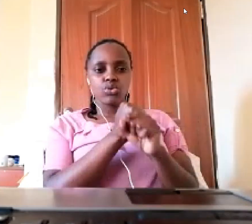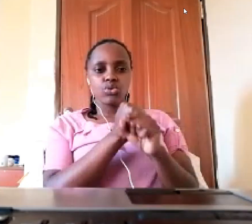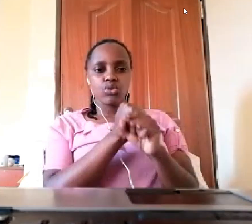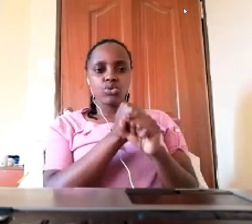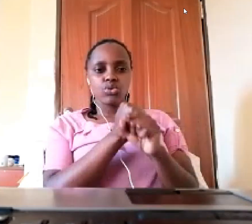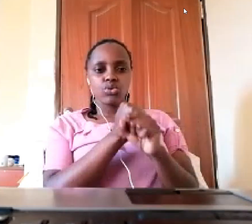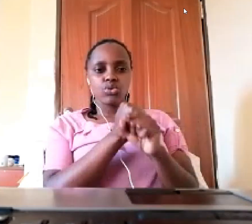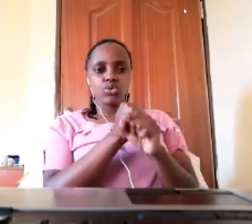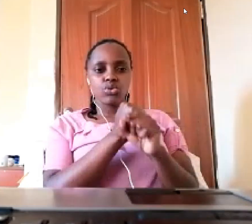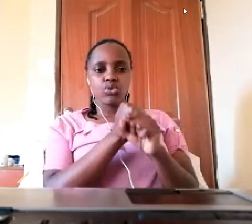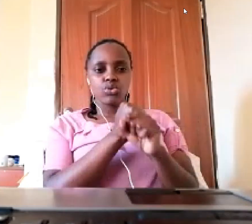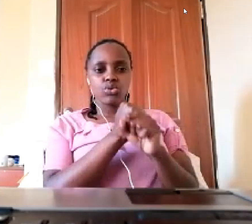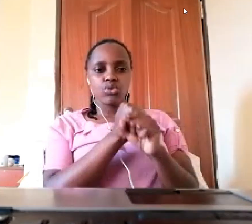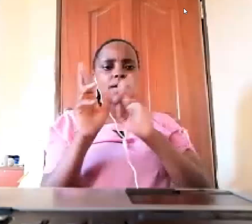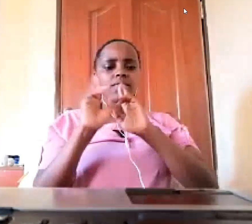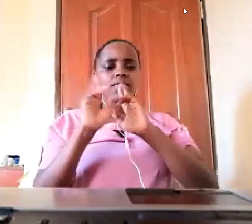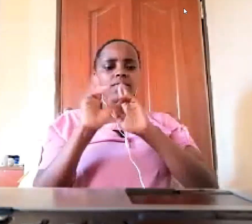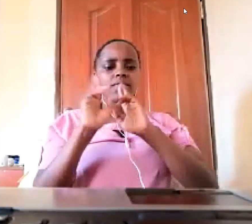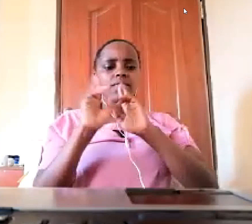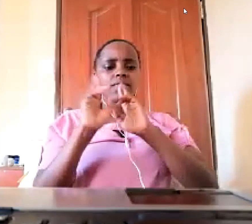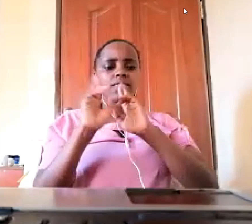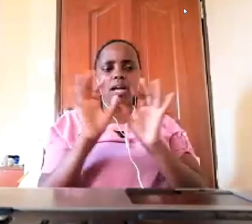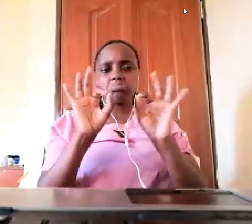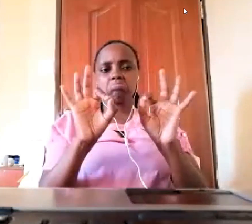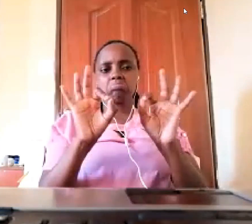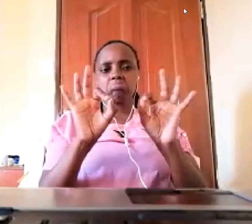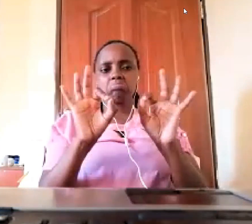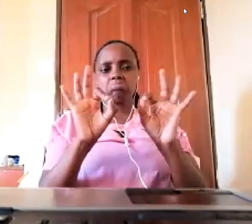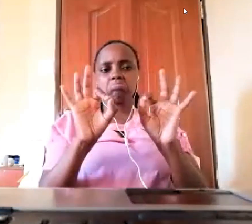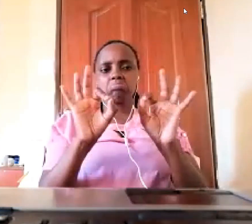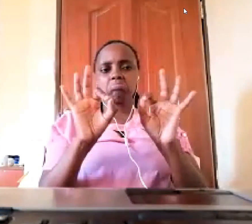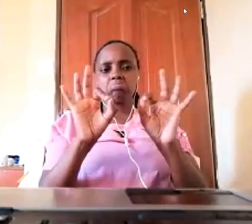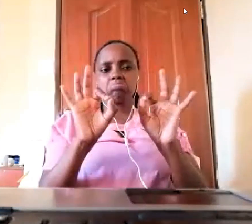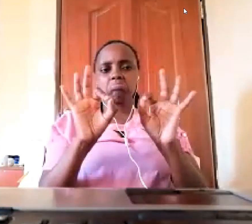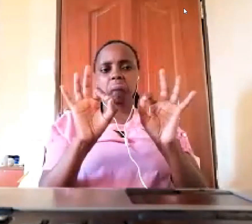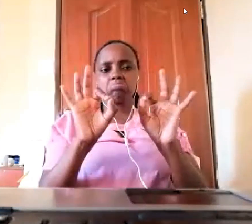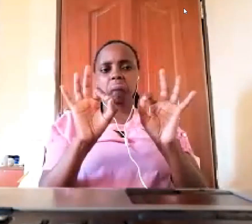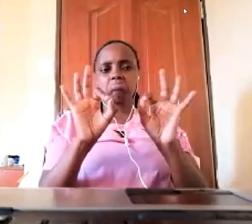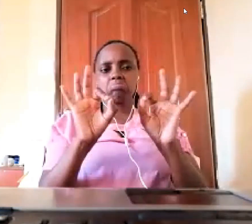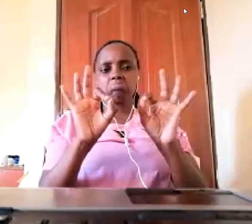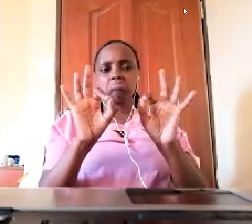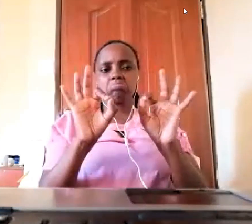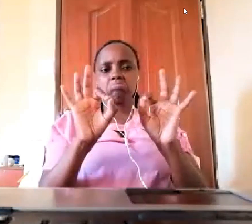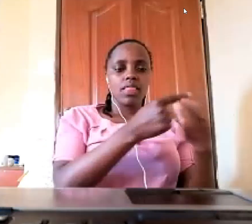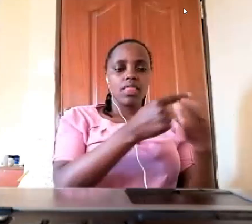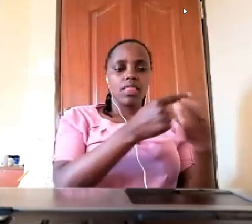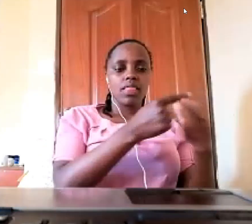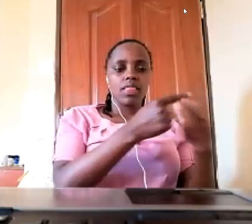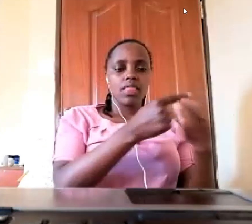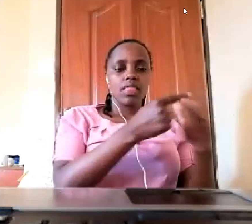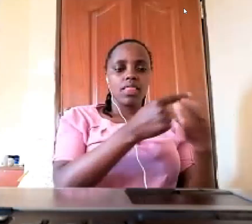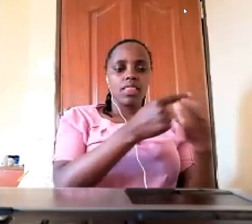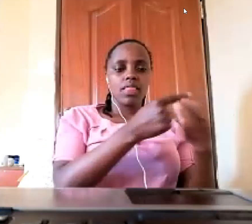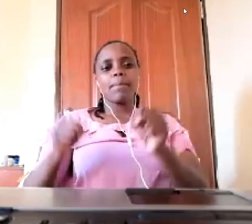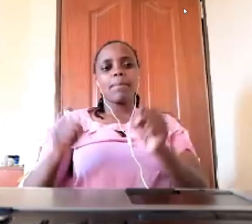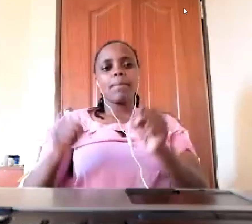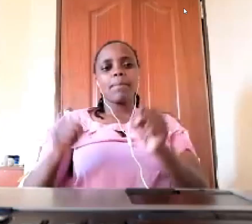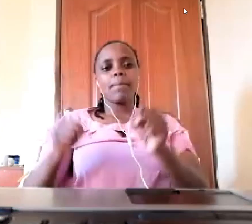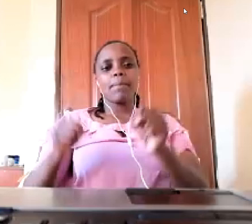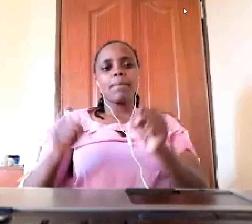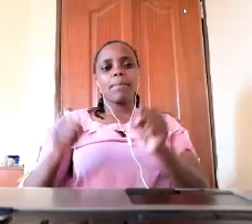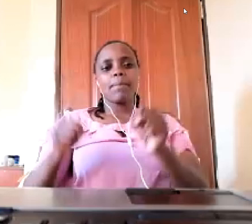to streamline the reporting, so that when you report to one entity, you are systematically reporting with